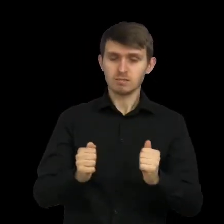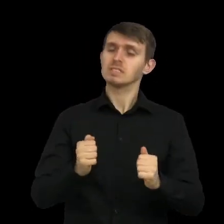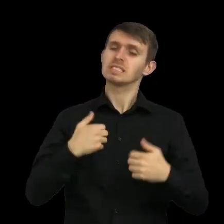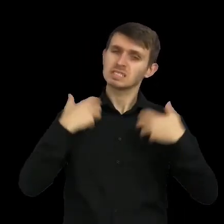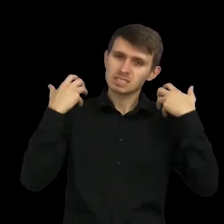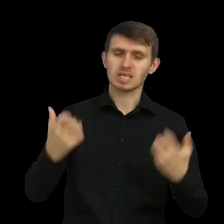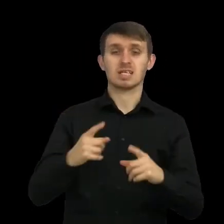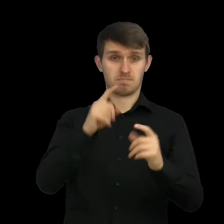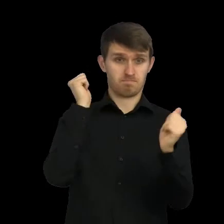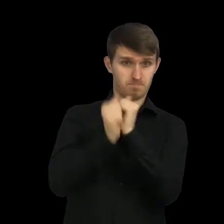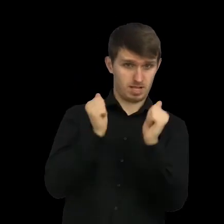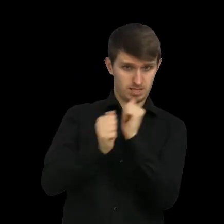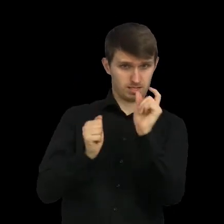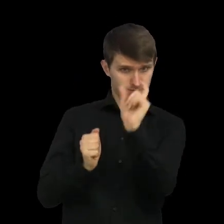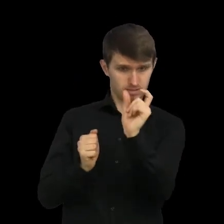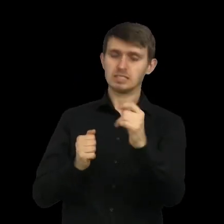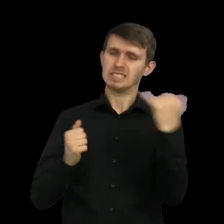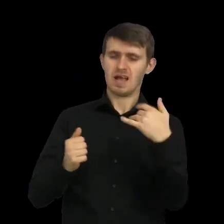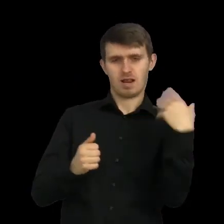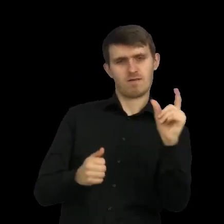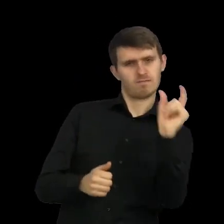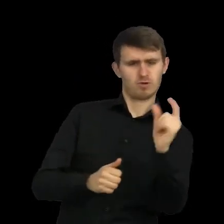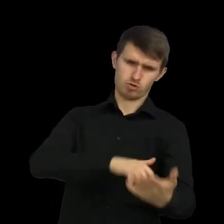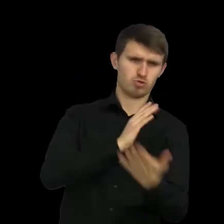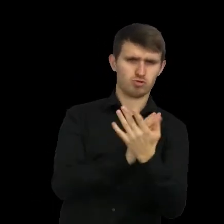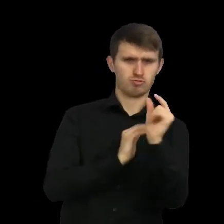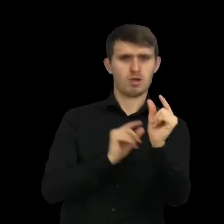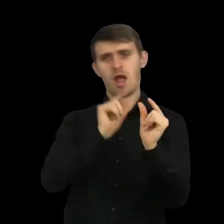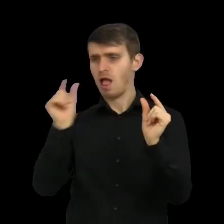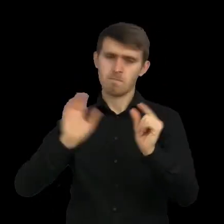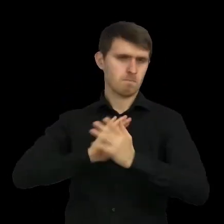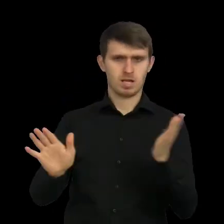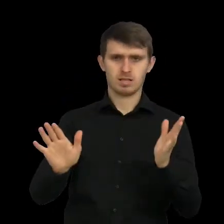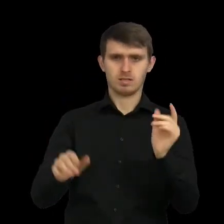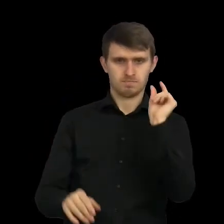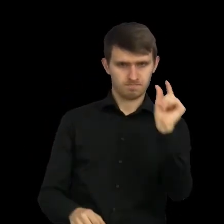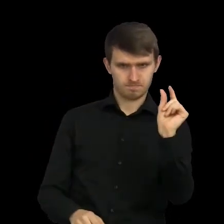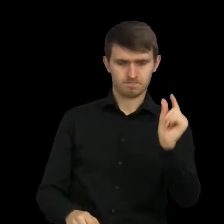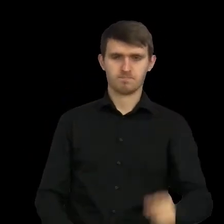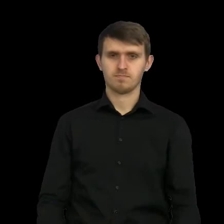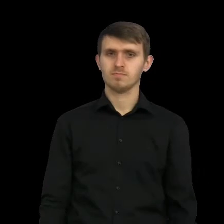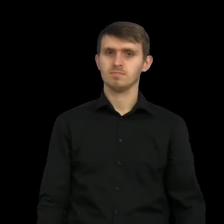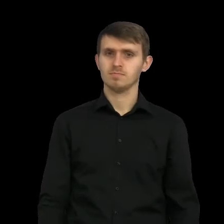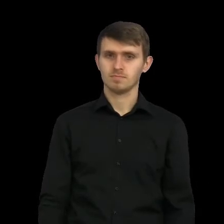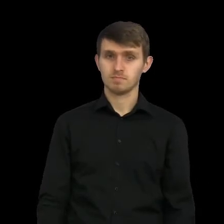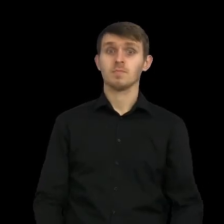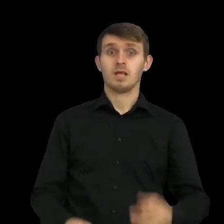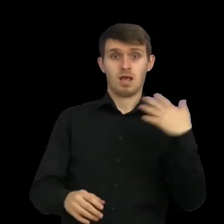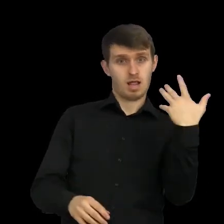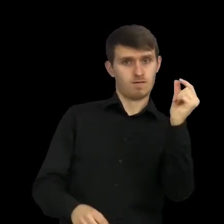variable. We want this a all by itself on one side of the equation. We want to isolate it. It's already on the left